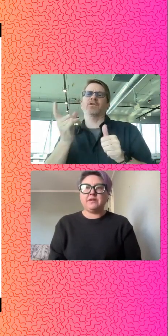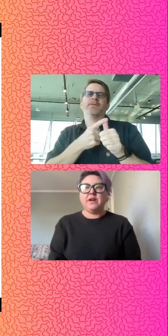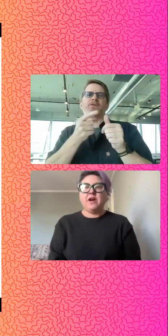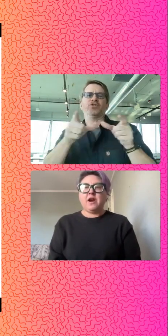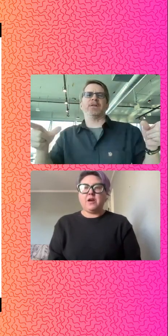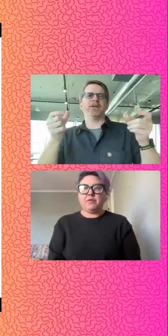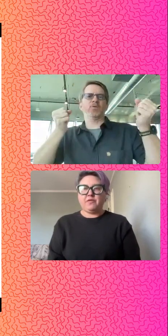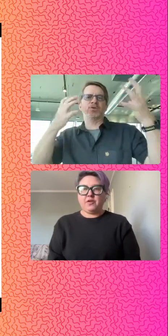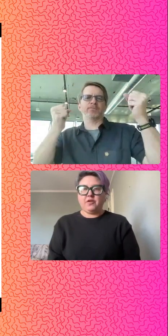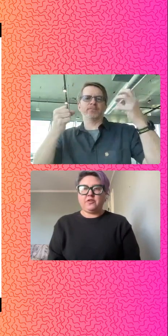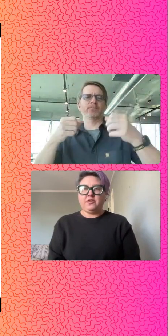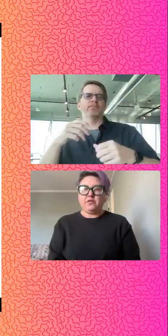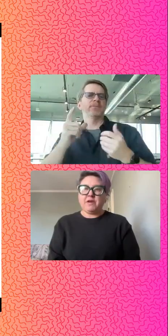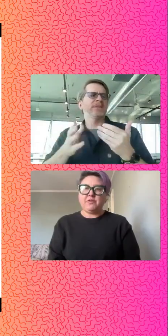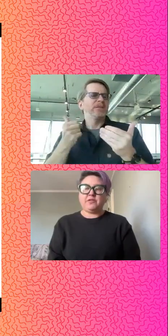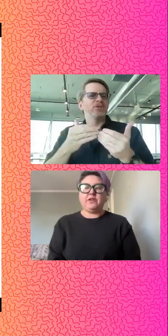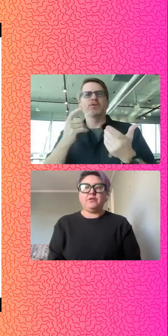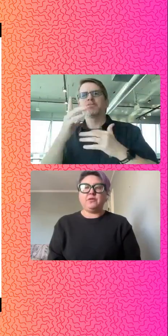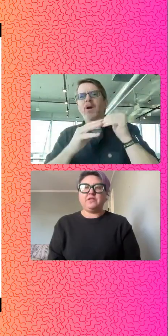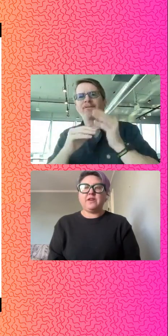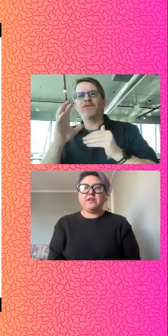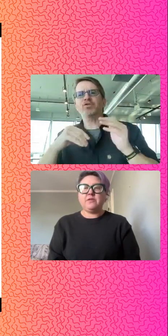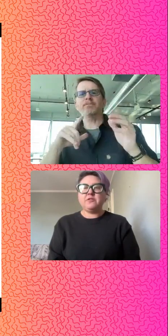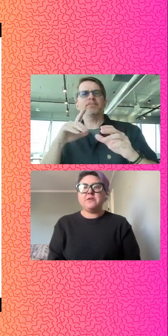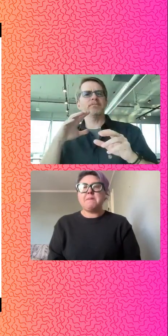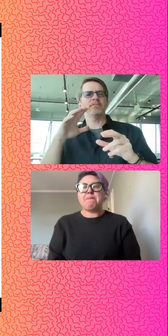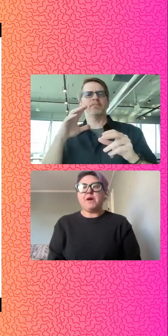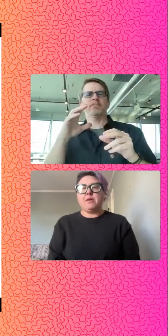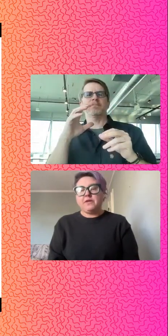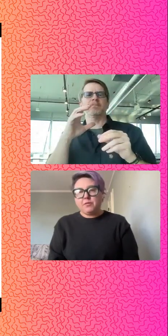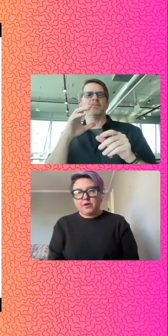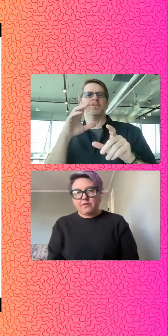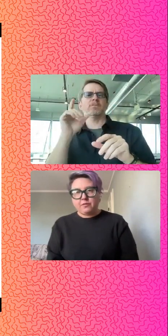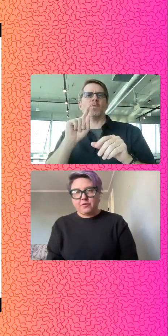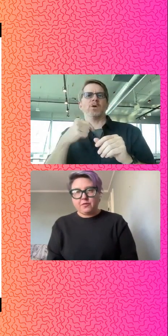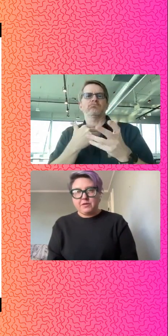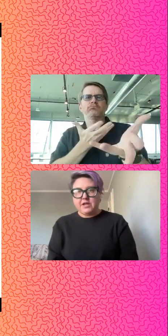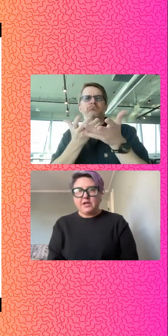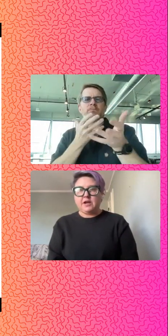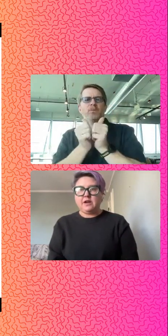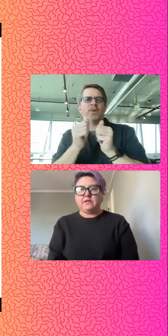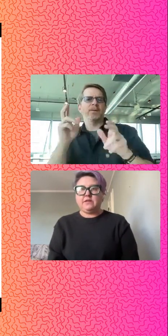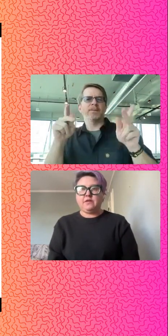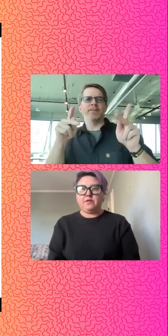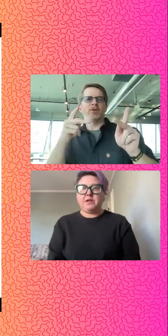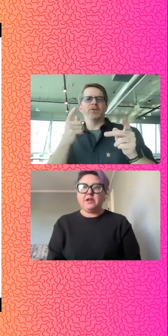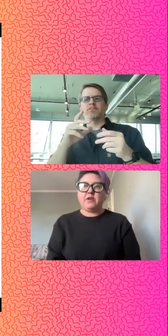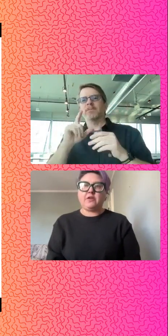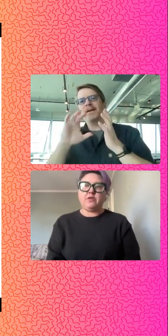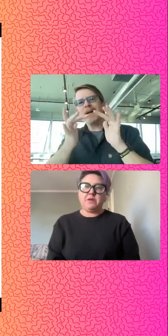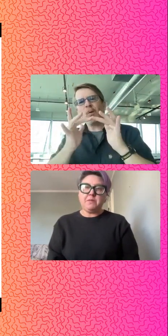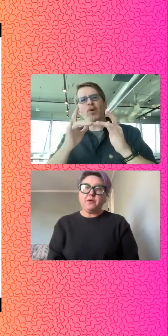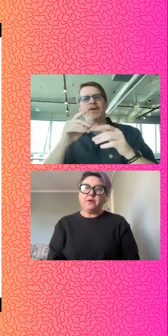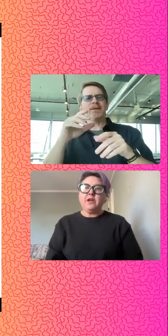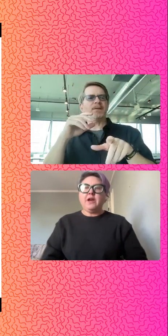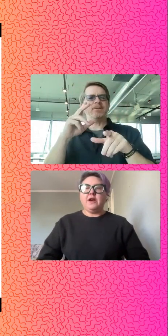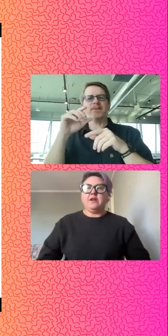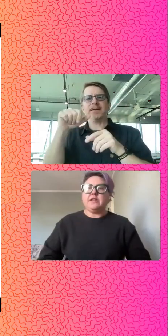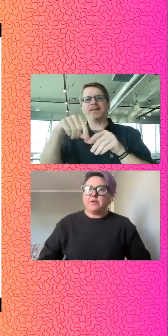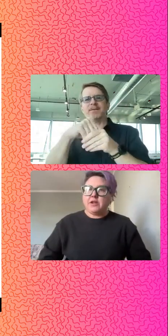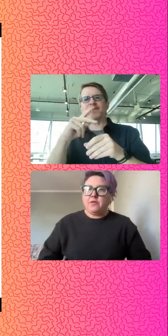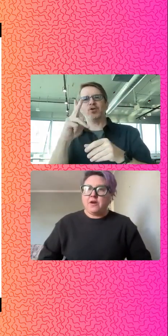passively, but I prefer to use my first language, which is sign language. It's more comfortable for me. It's easier for me to interact with